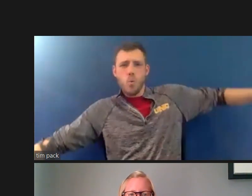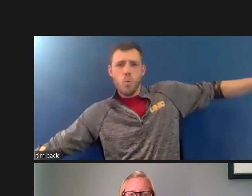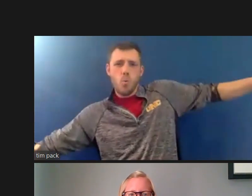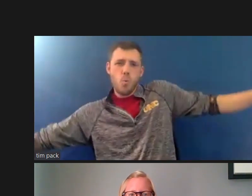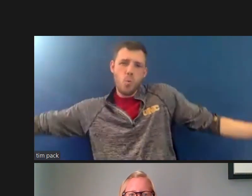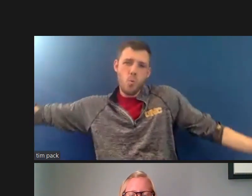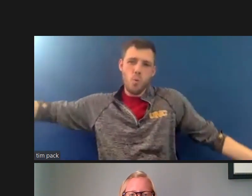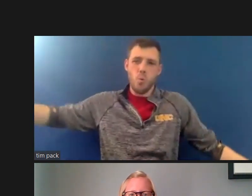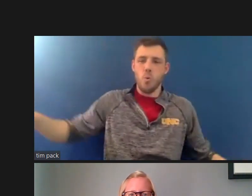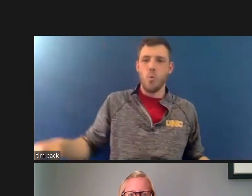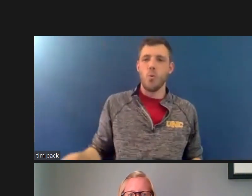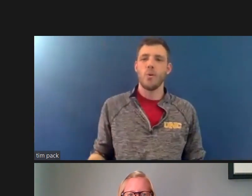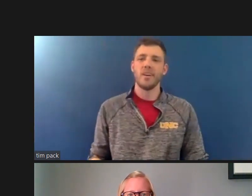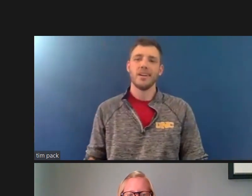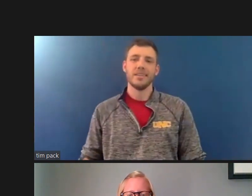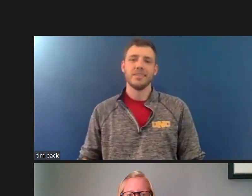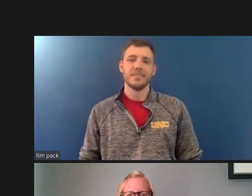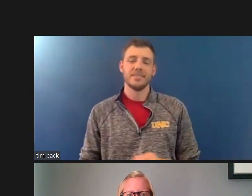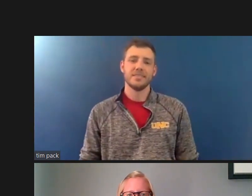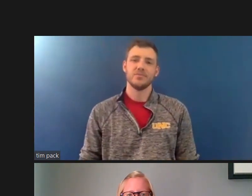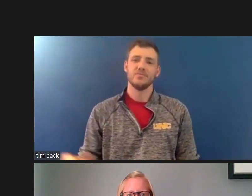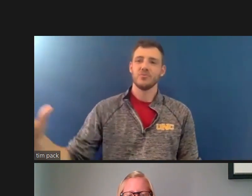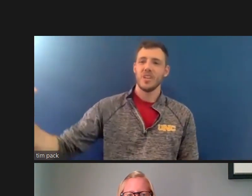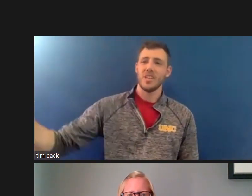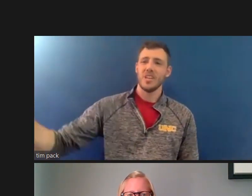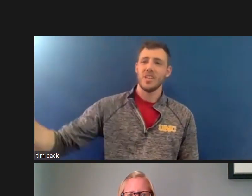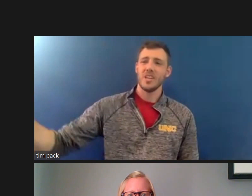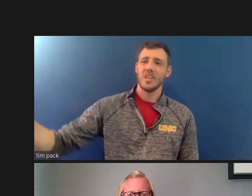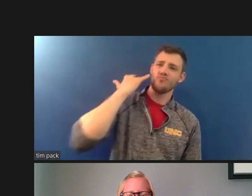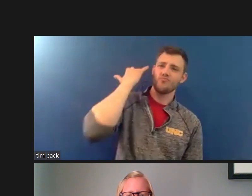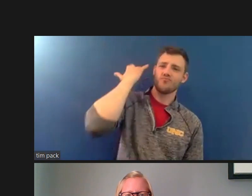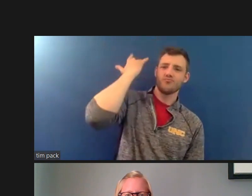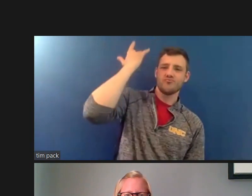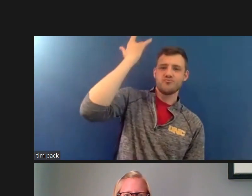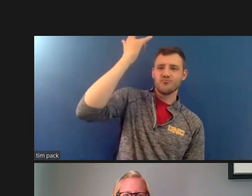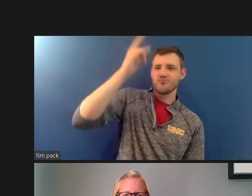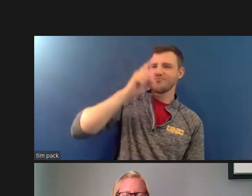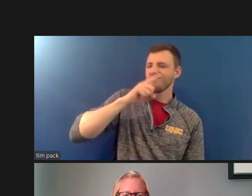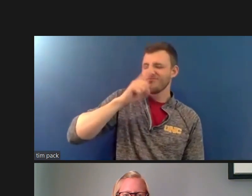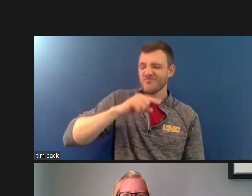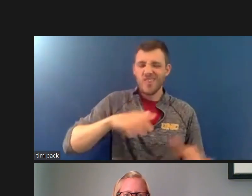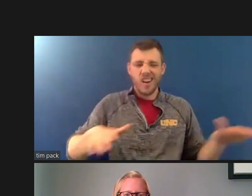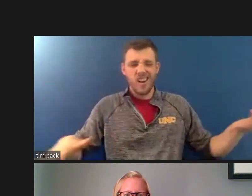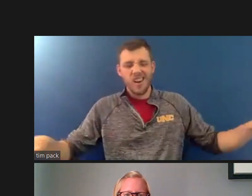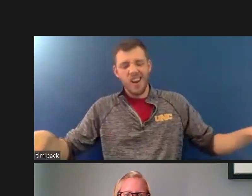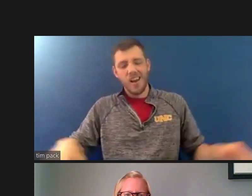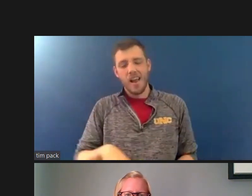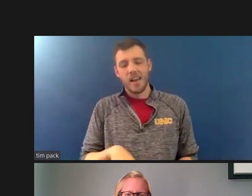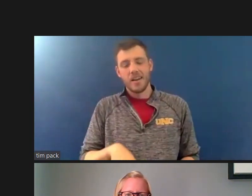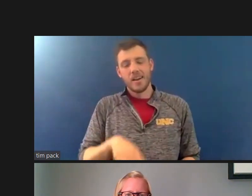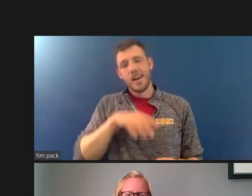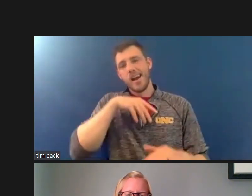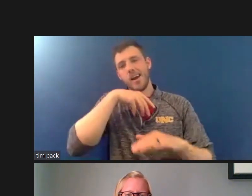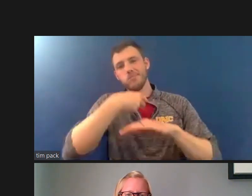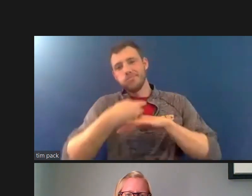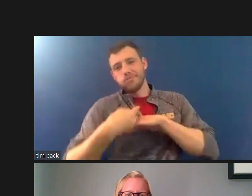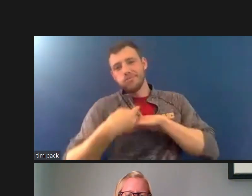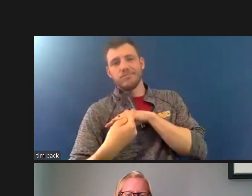and machine-gun Piggy. Show! He dived in the sand at Piggy's feet and lay there